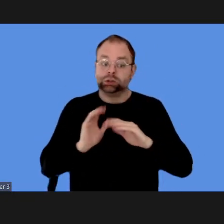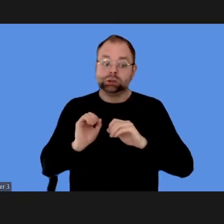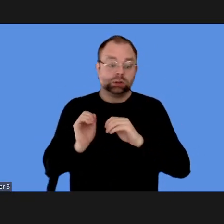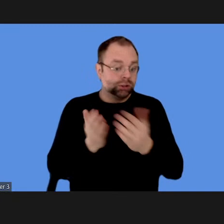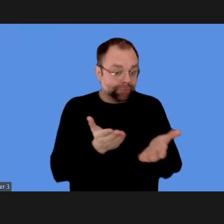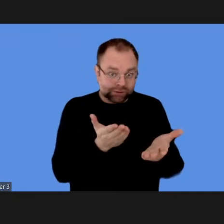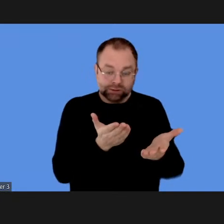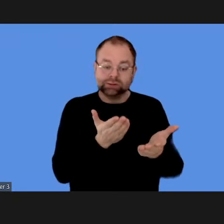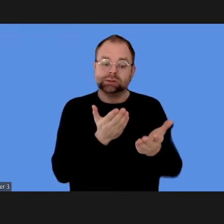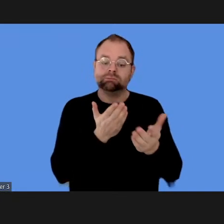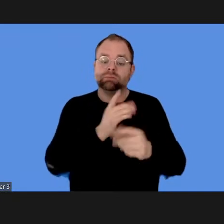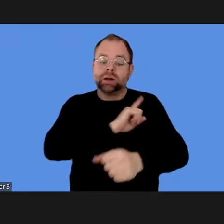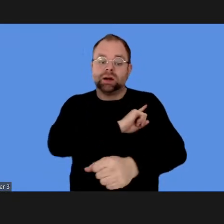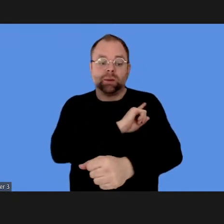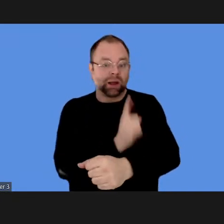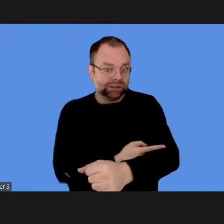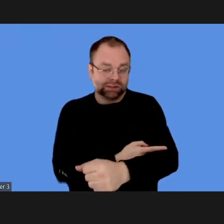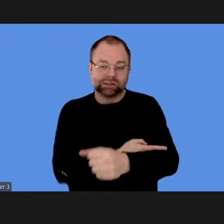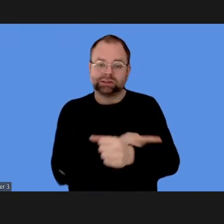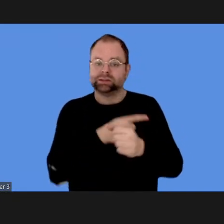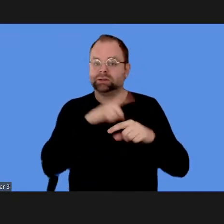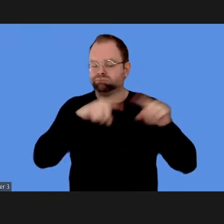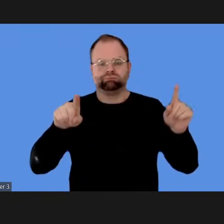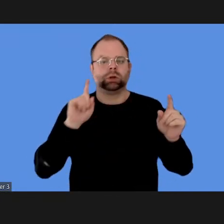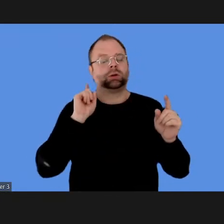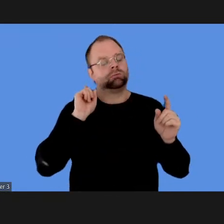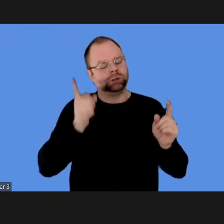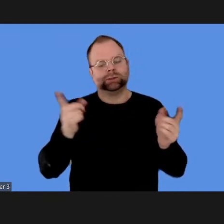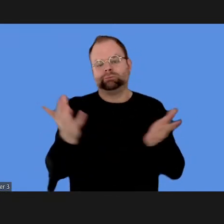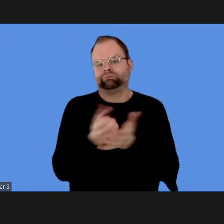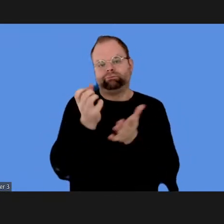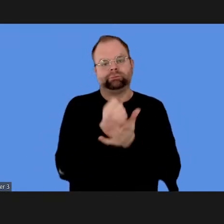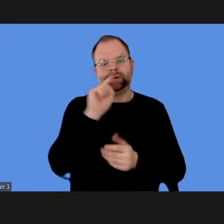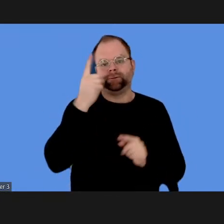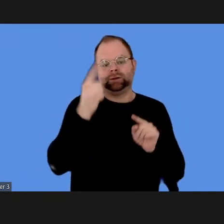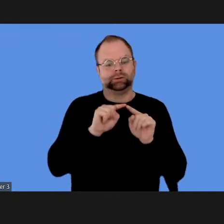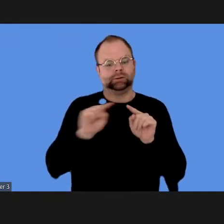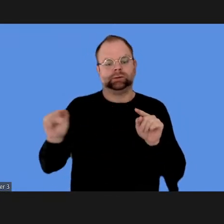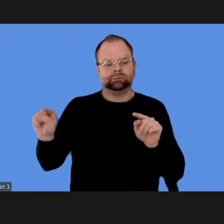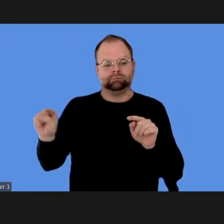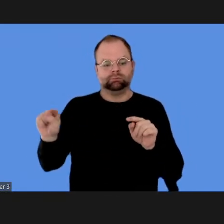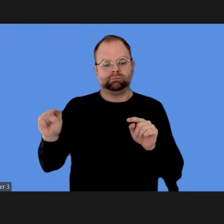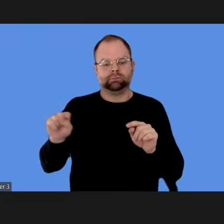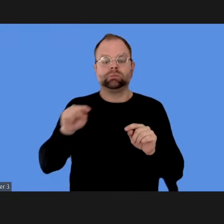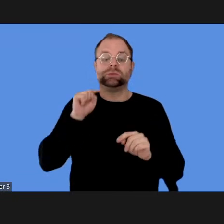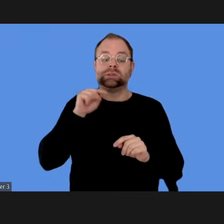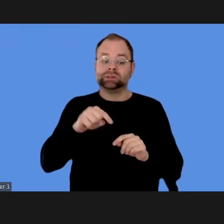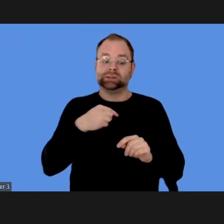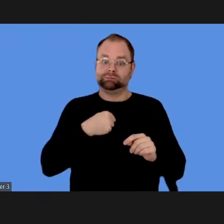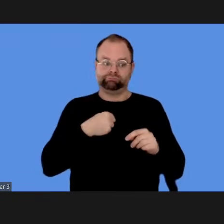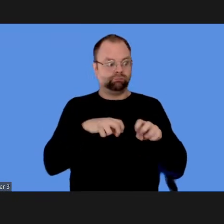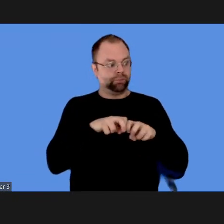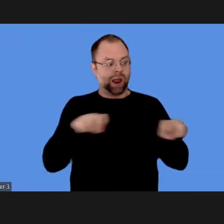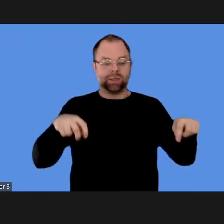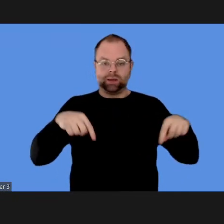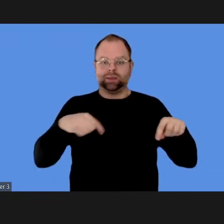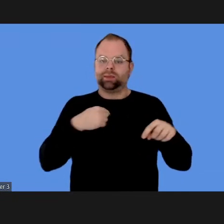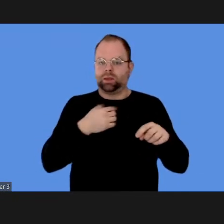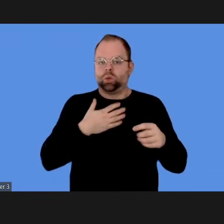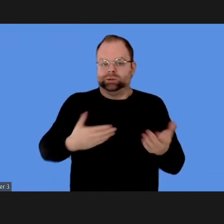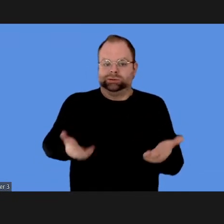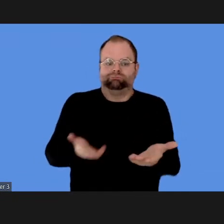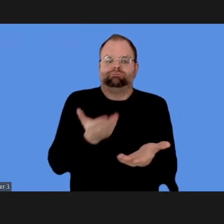also member of this presidency, that we need to really make a collective effort on this and mobilize resources